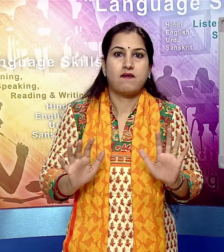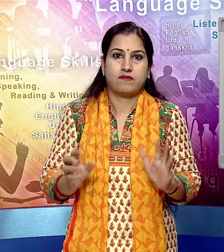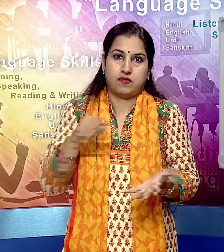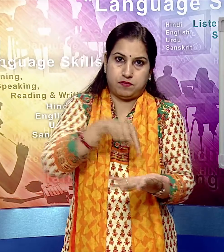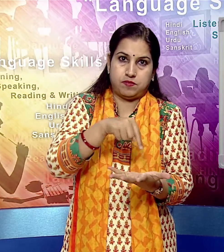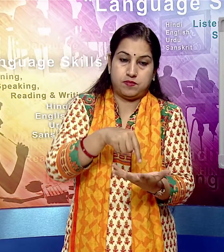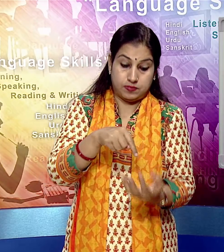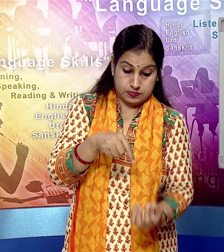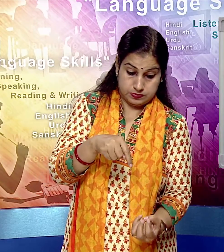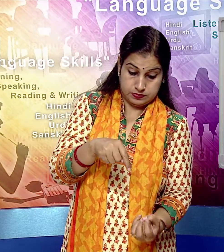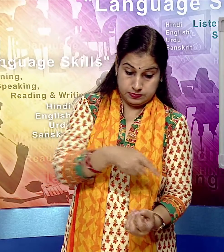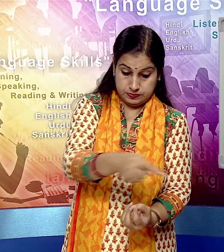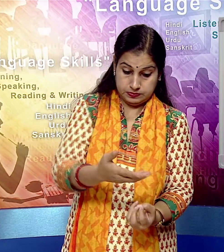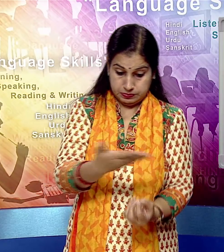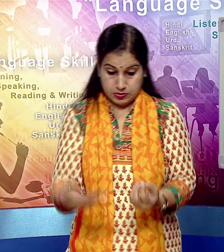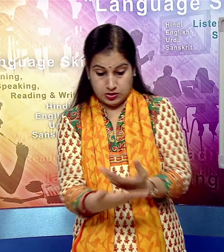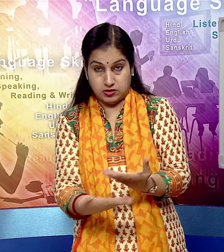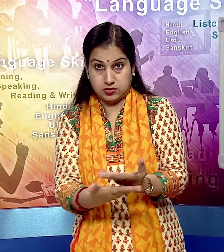Heat is given from below the hot surface.